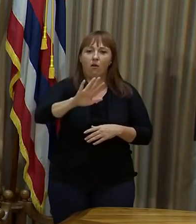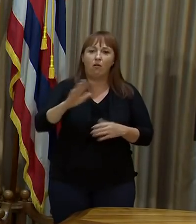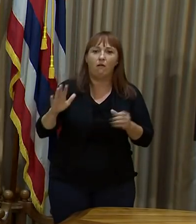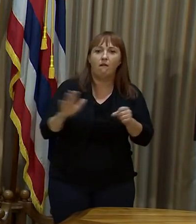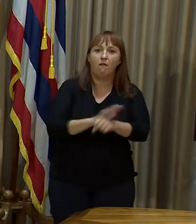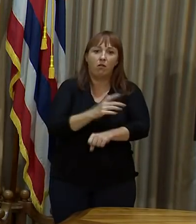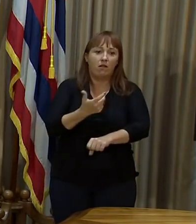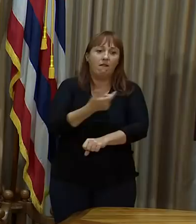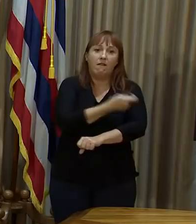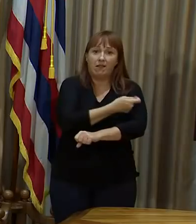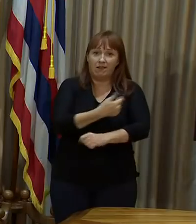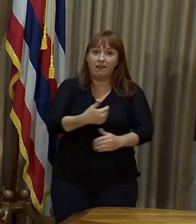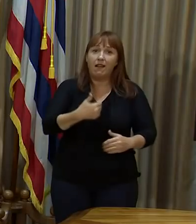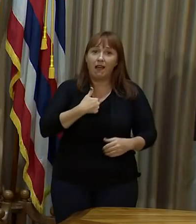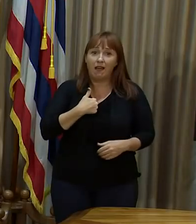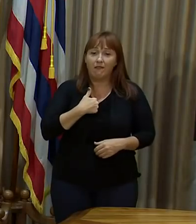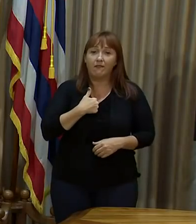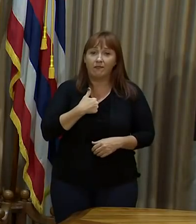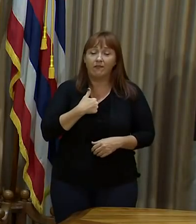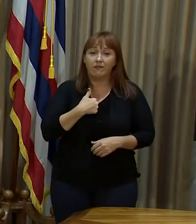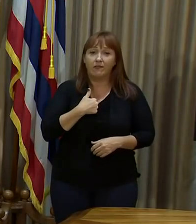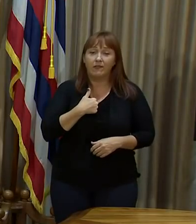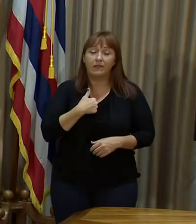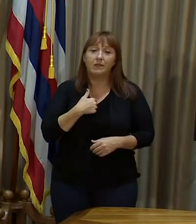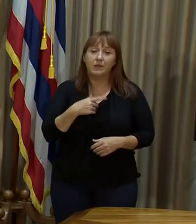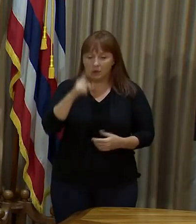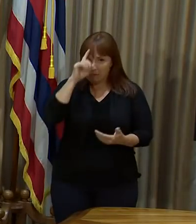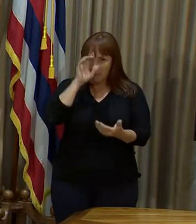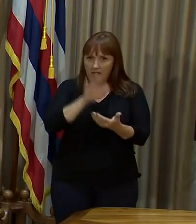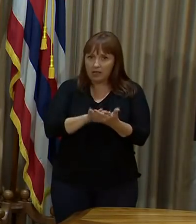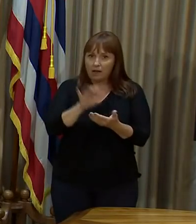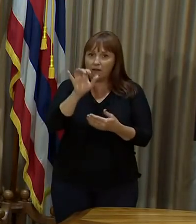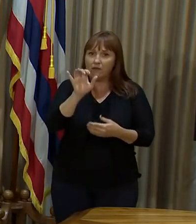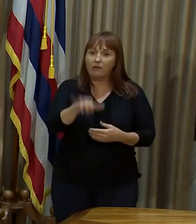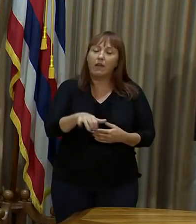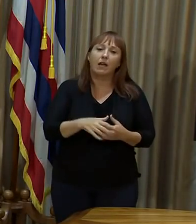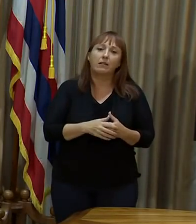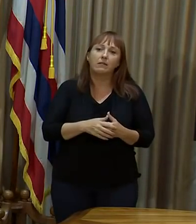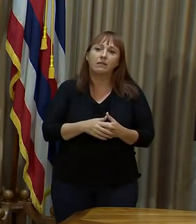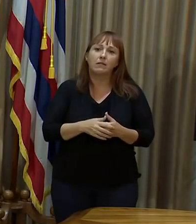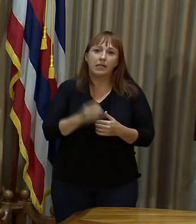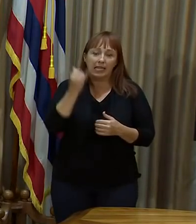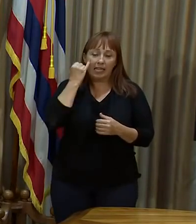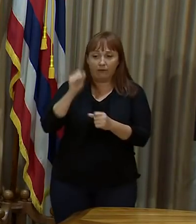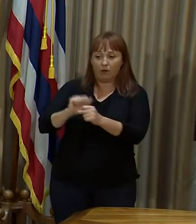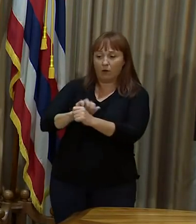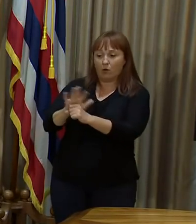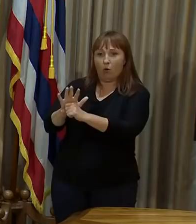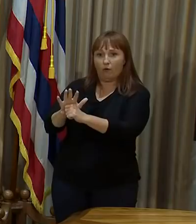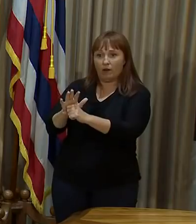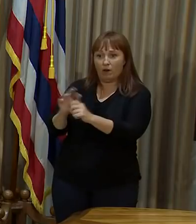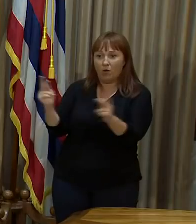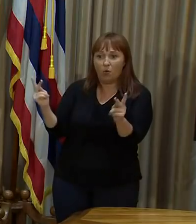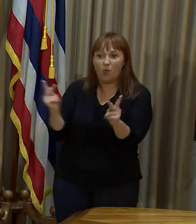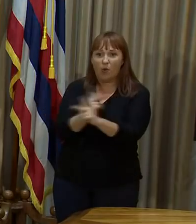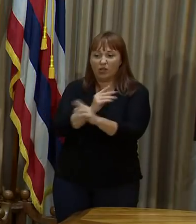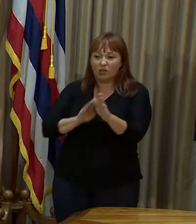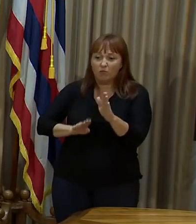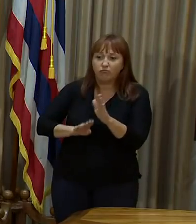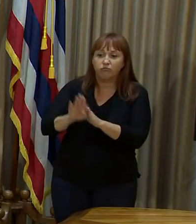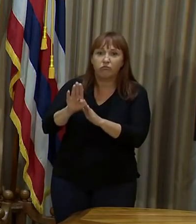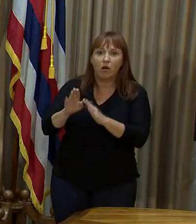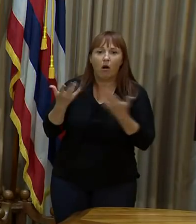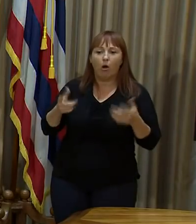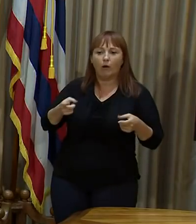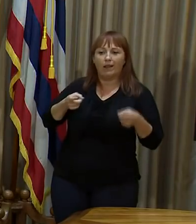fully vaccinated. We do believe that any increase in the cases will already be